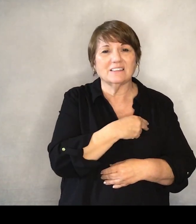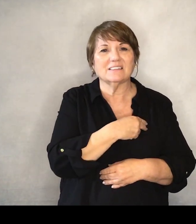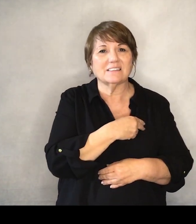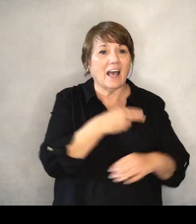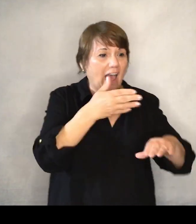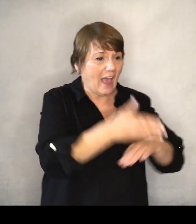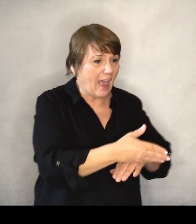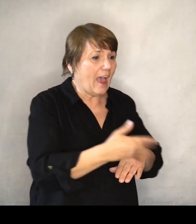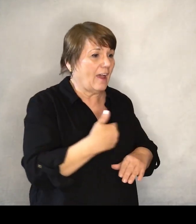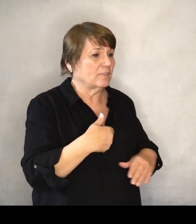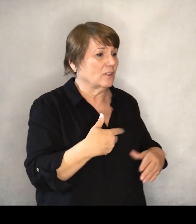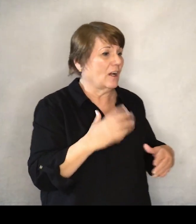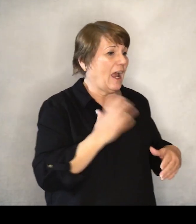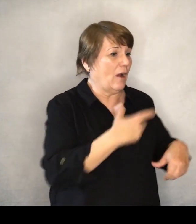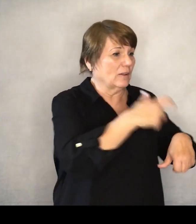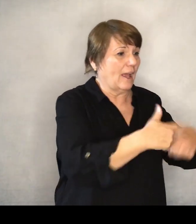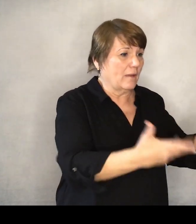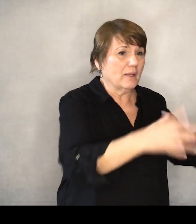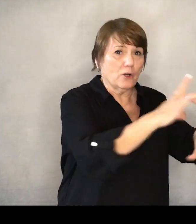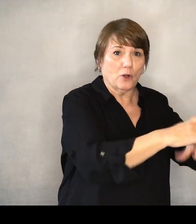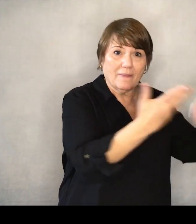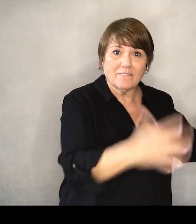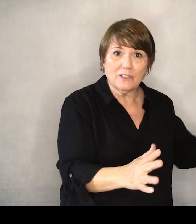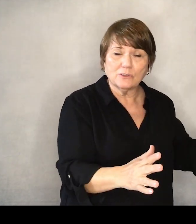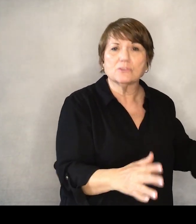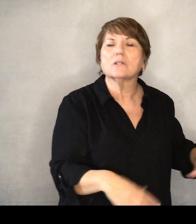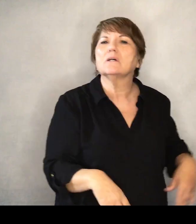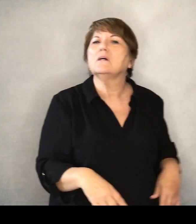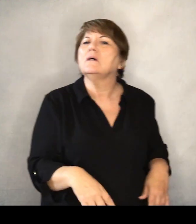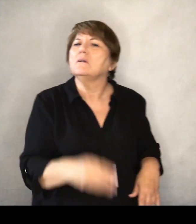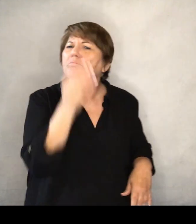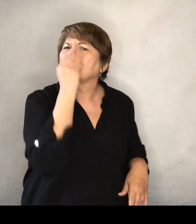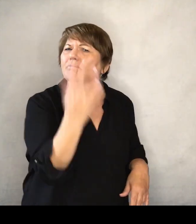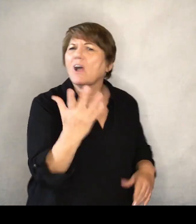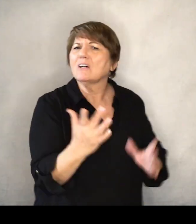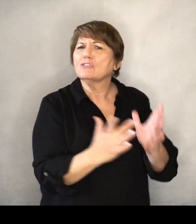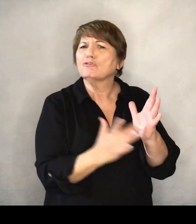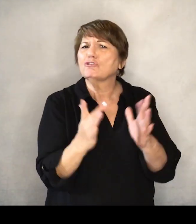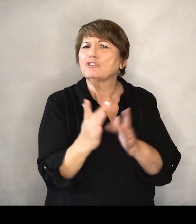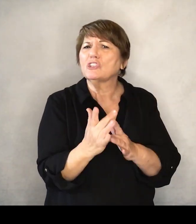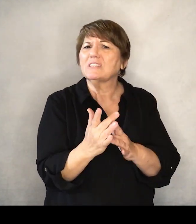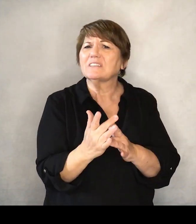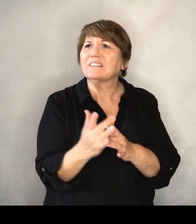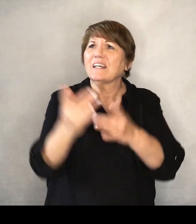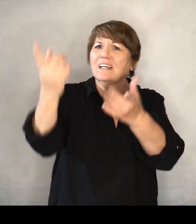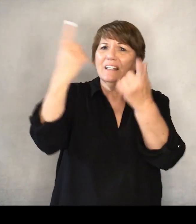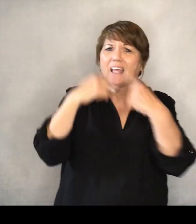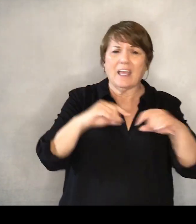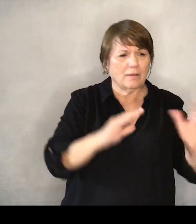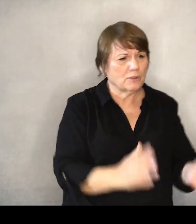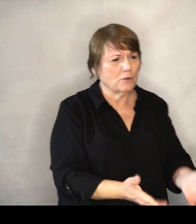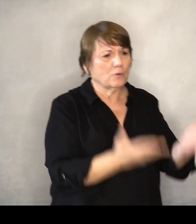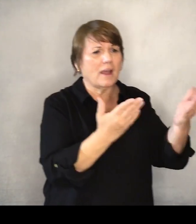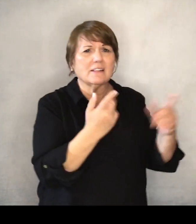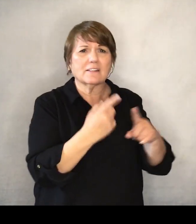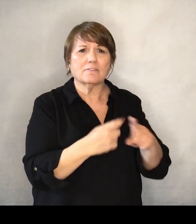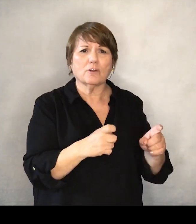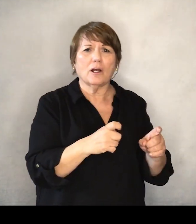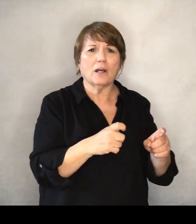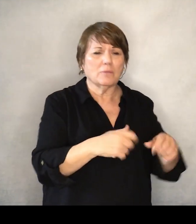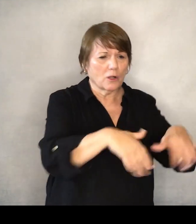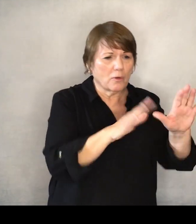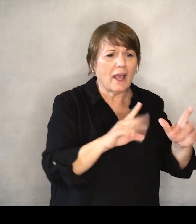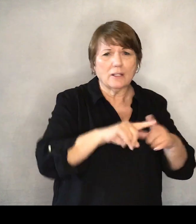time here is over. My friends, Jesus didn't just come to raise us from the grave